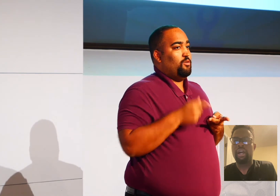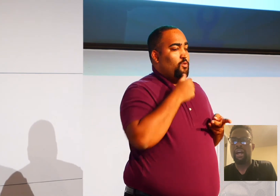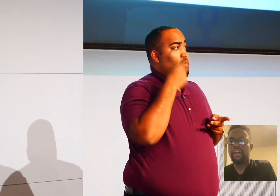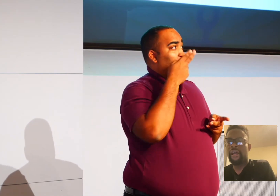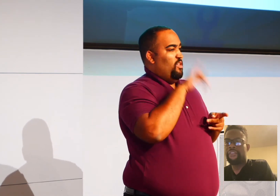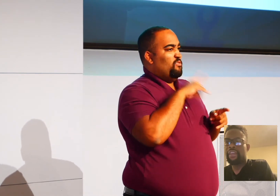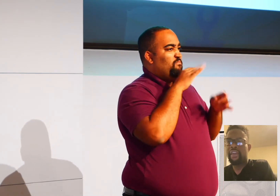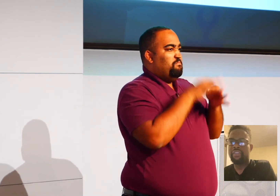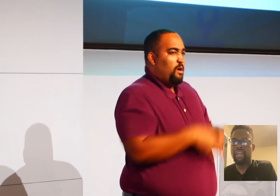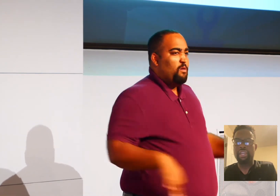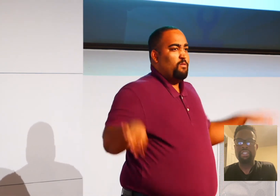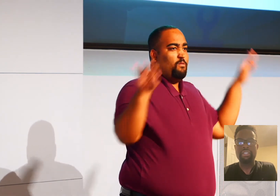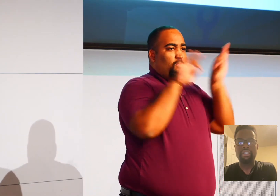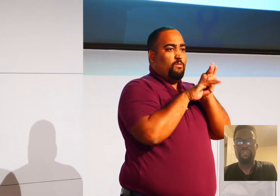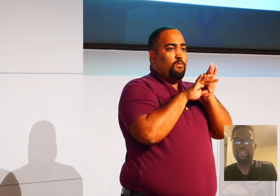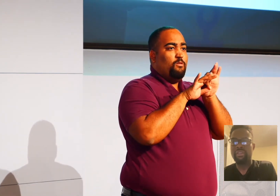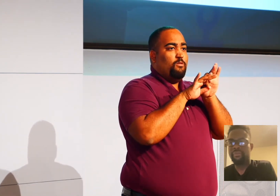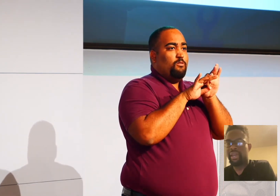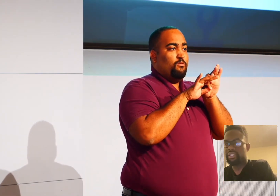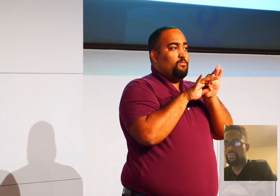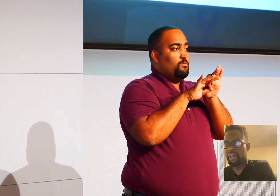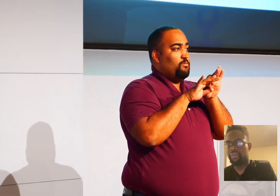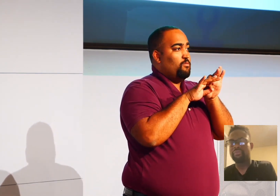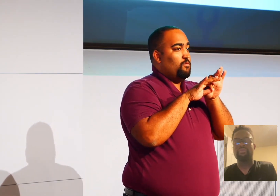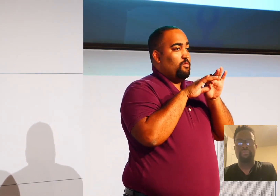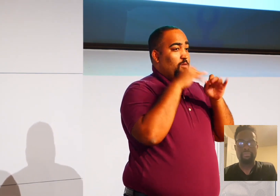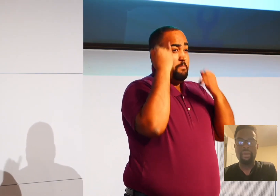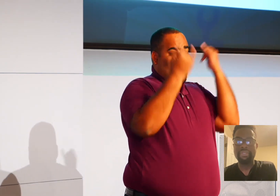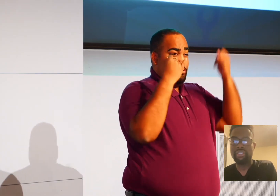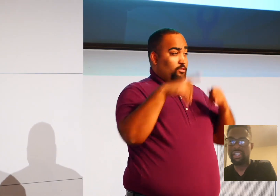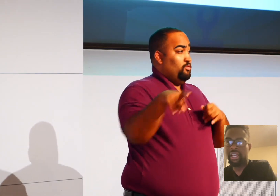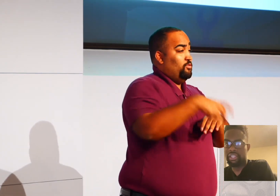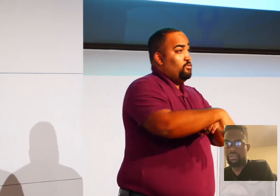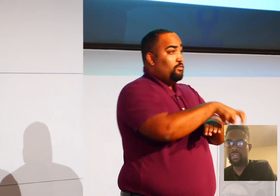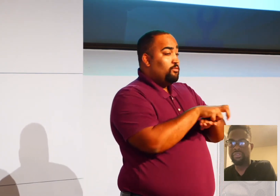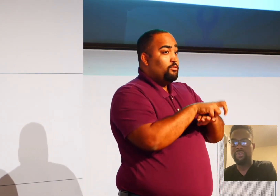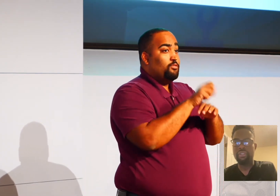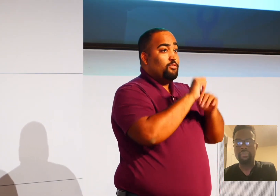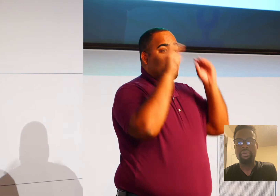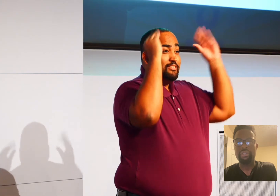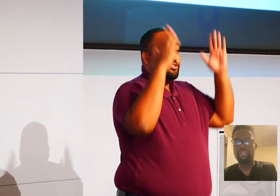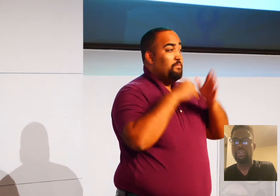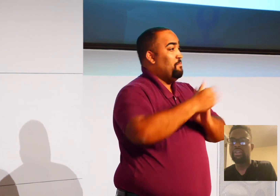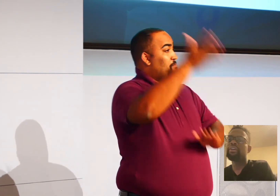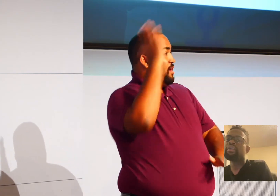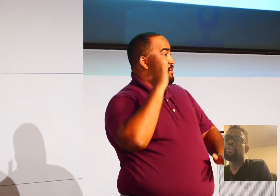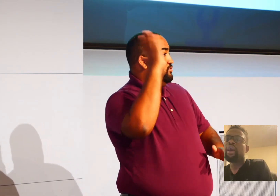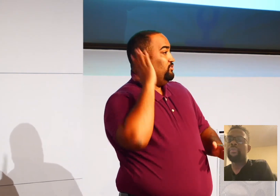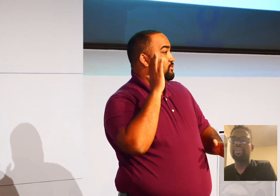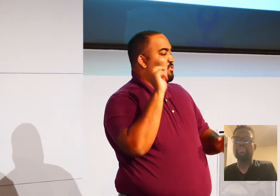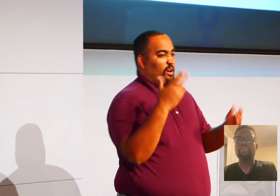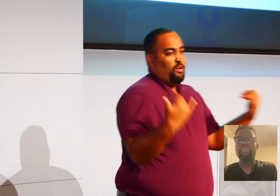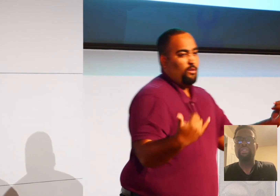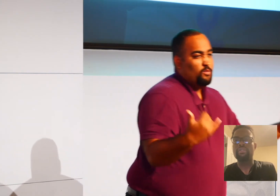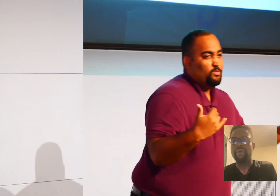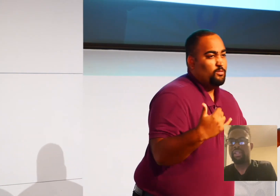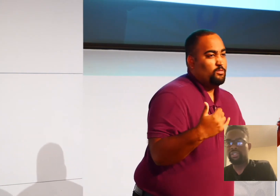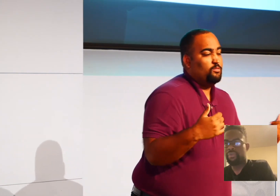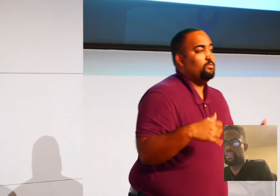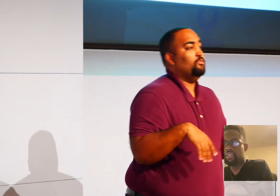I think having that identity really impacted my positionality, which is really important. I mean, just imagine back in the day,